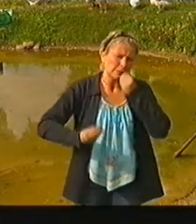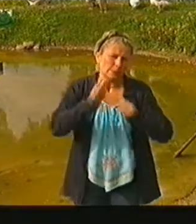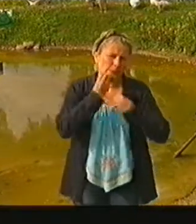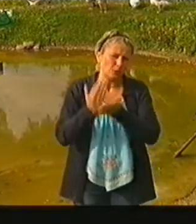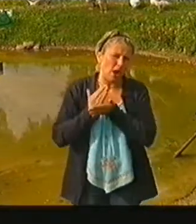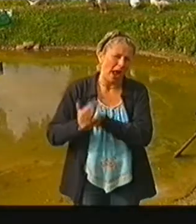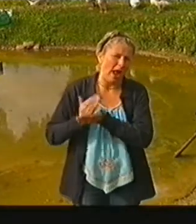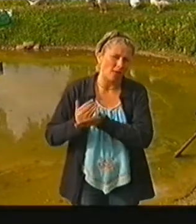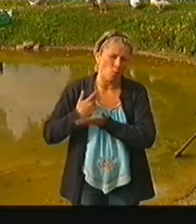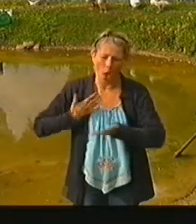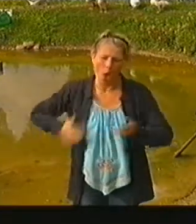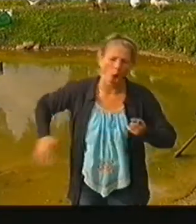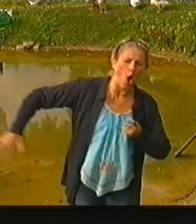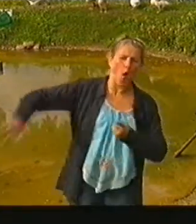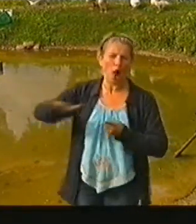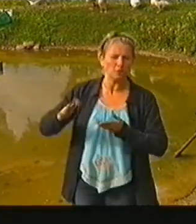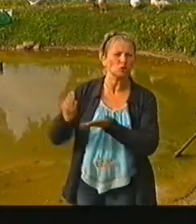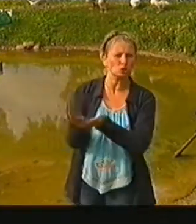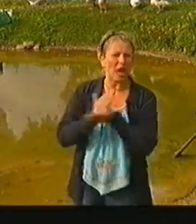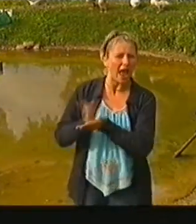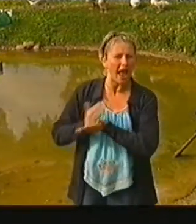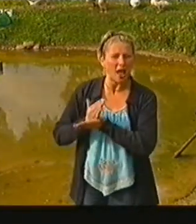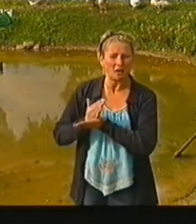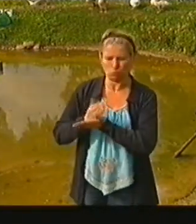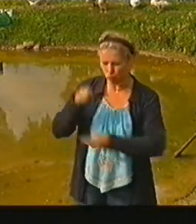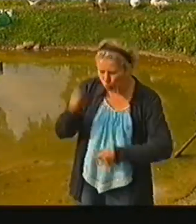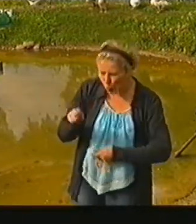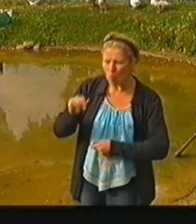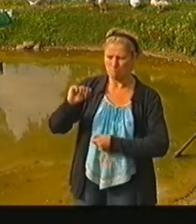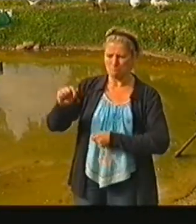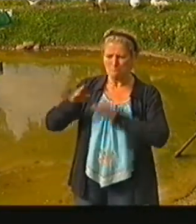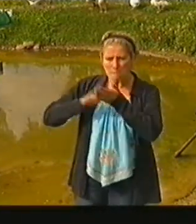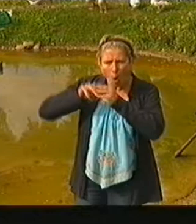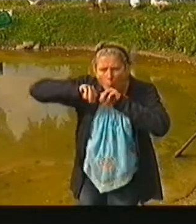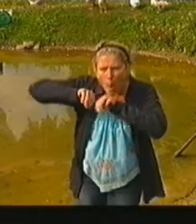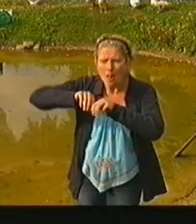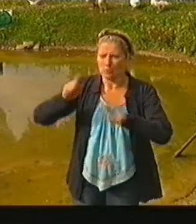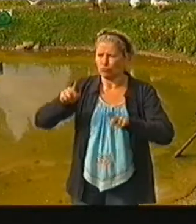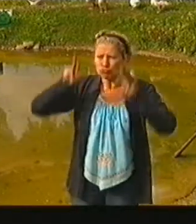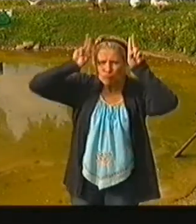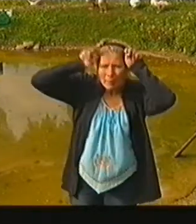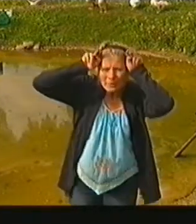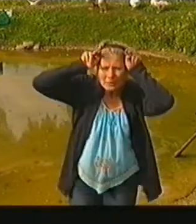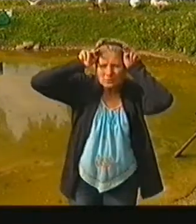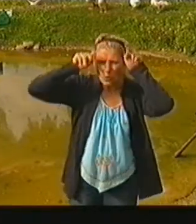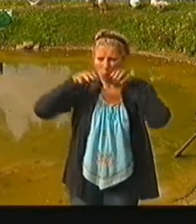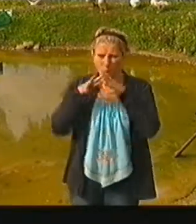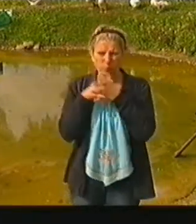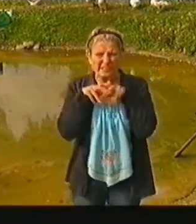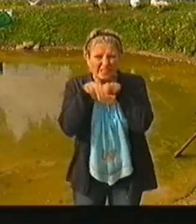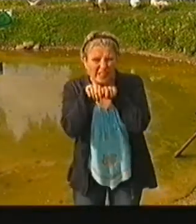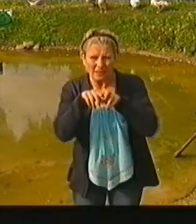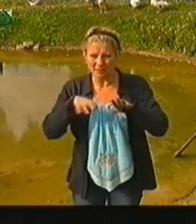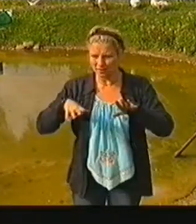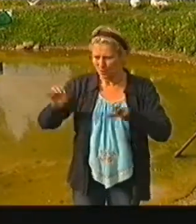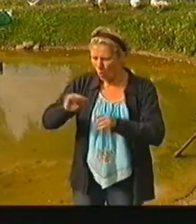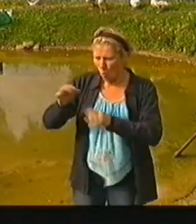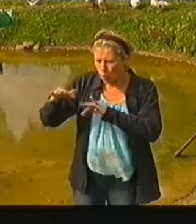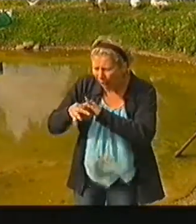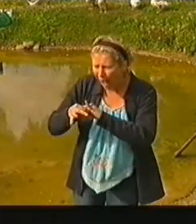invite everyone to share it. It's you and Mole and Rabbit and Weasel and all